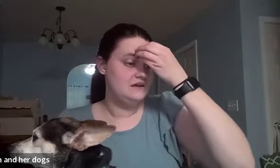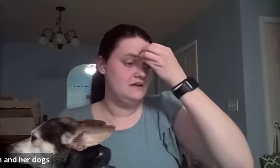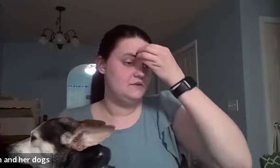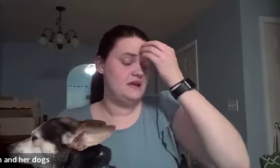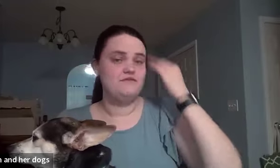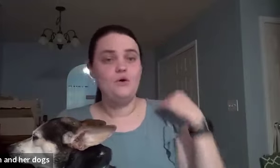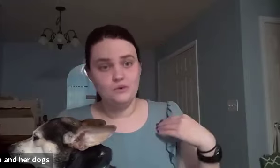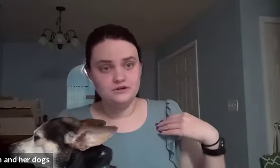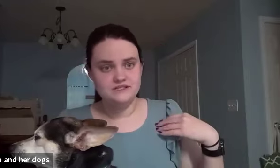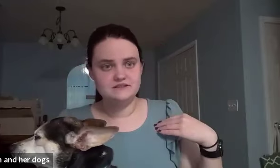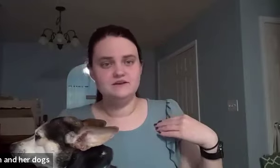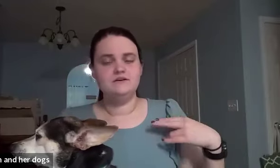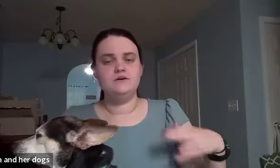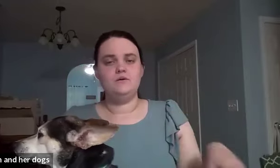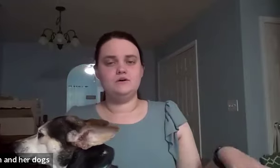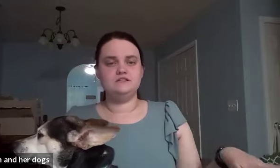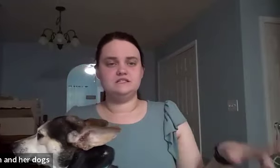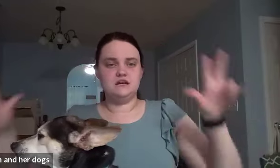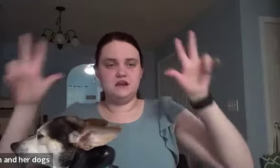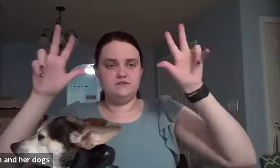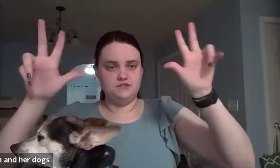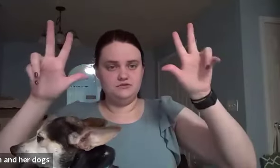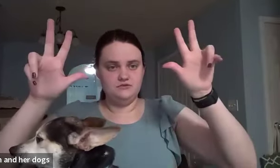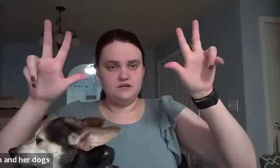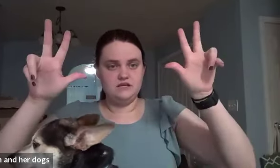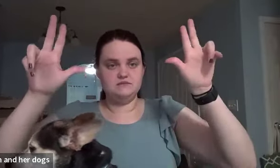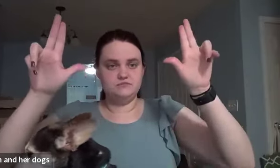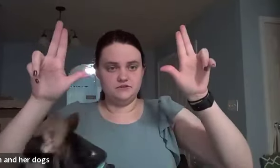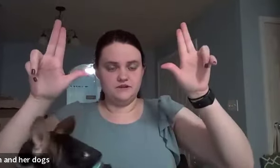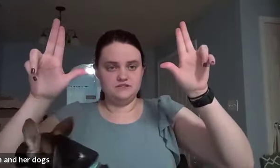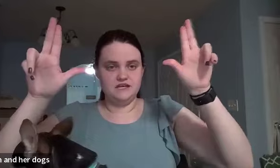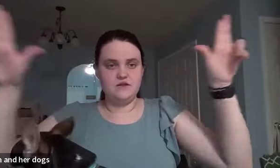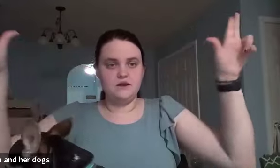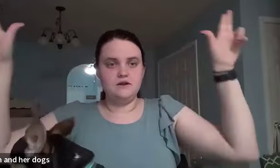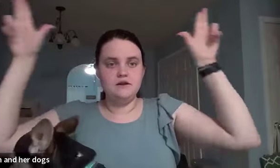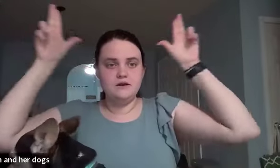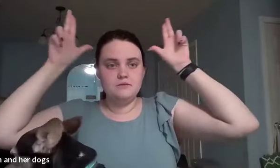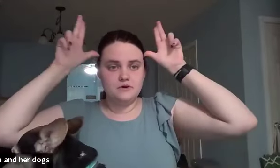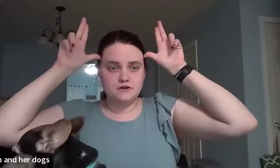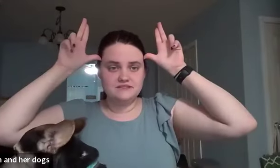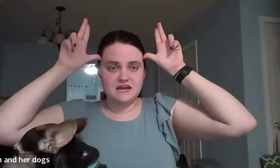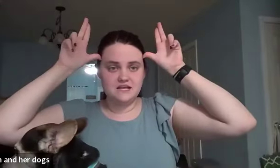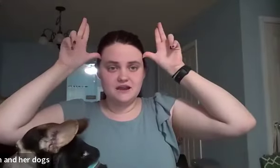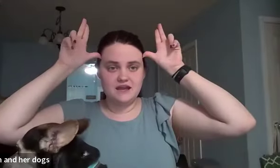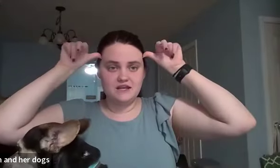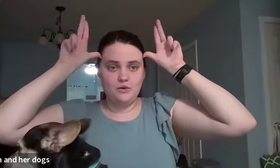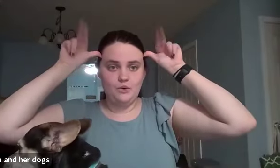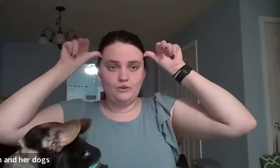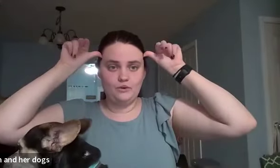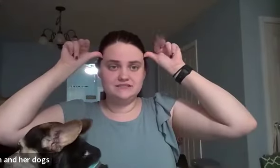Okay. Then we have horse. Horse is going to have 2 3s. Put your fingers together. Put it on the side of your head and go